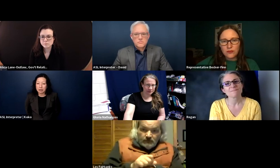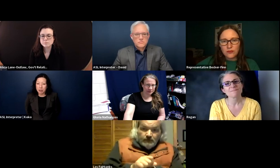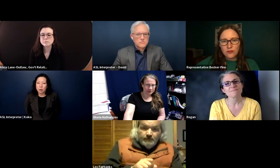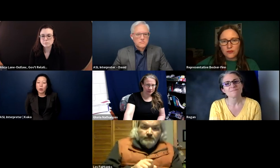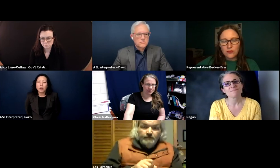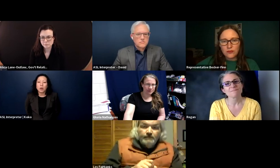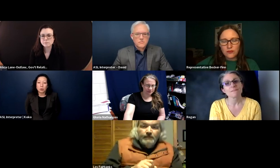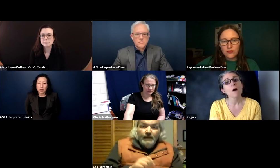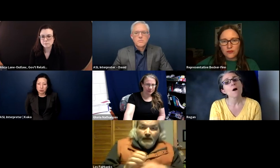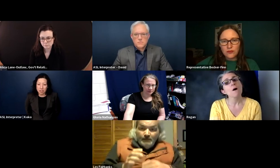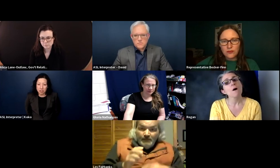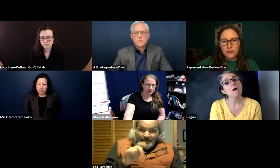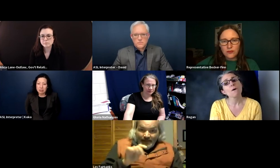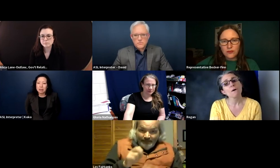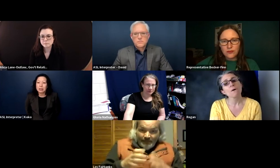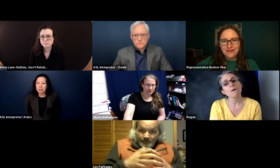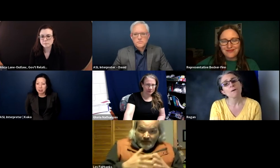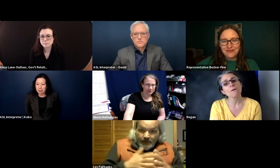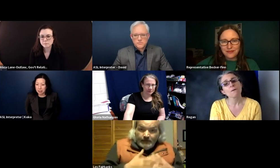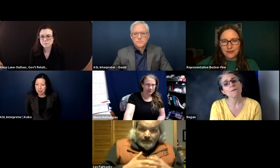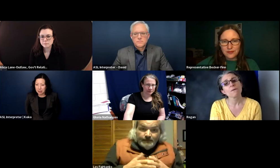I live in the White Earth Reservation.